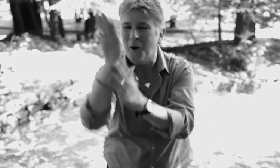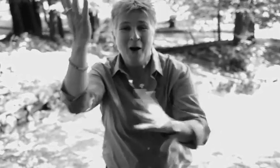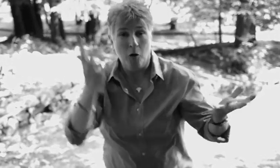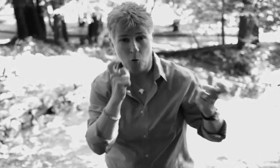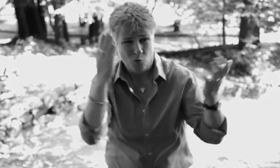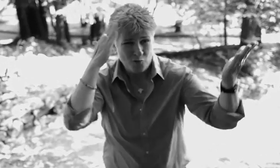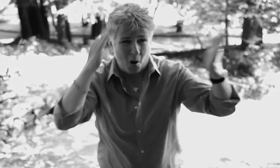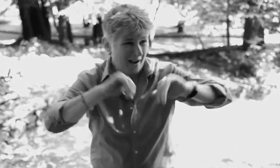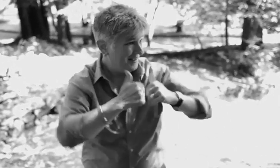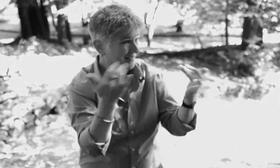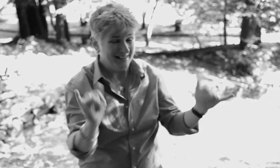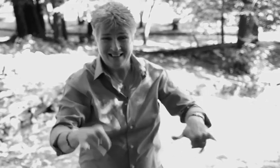known how